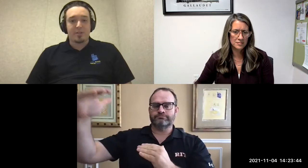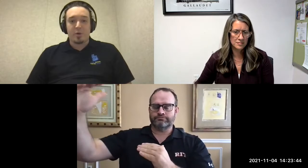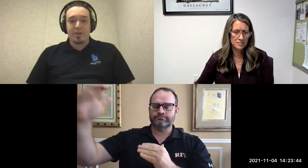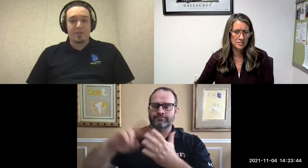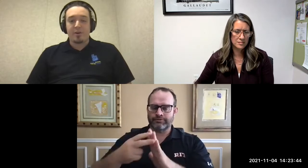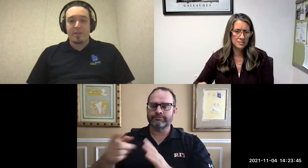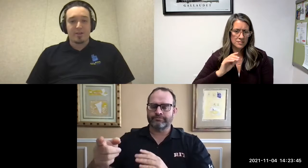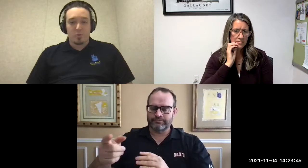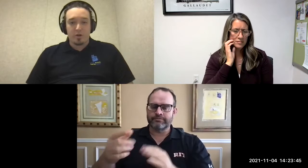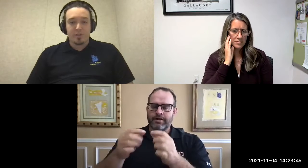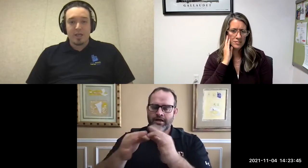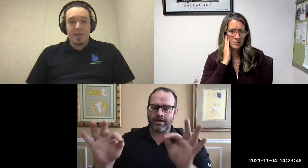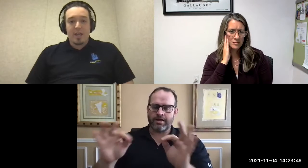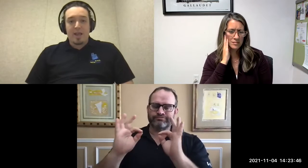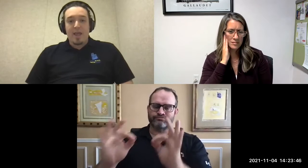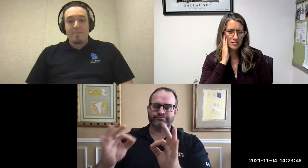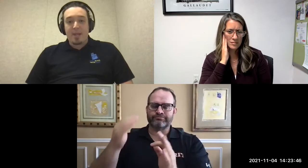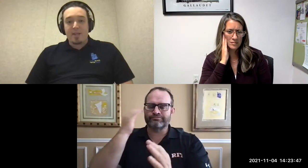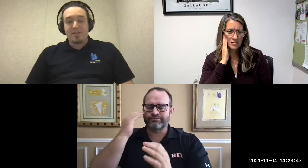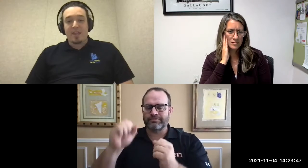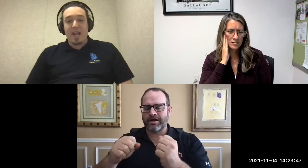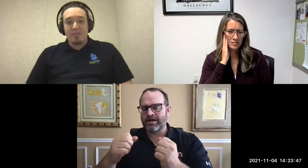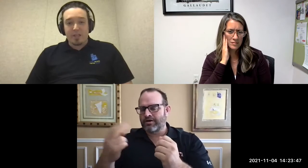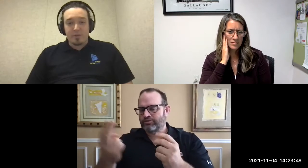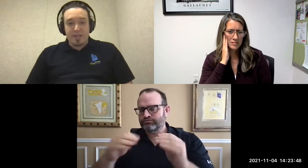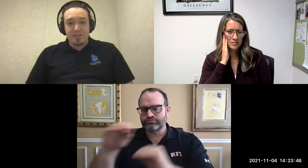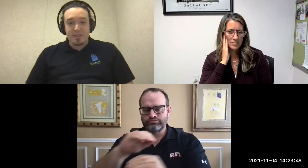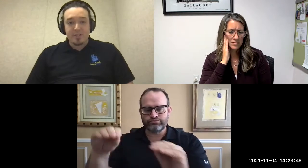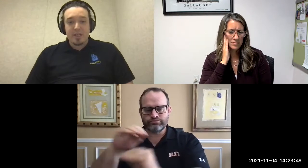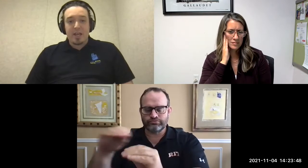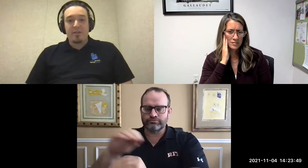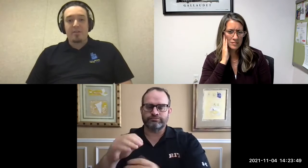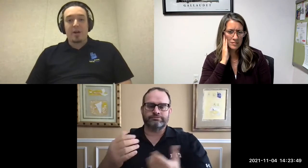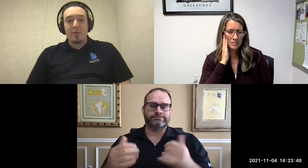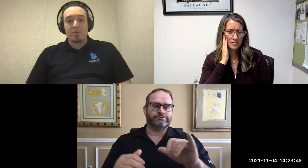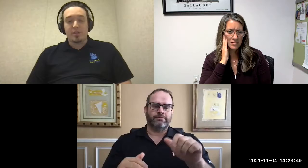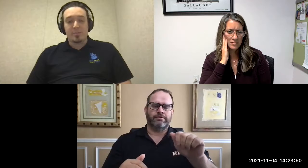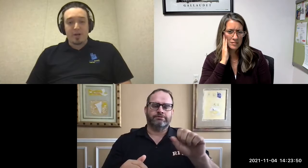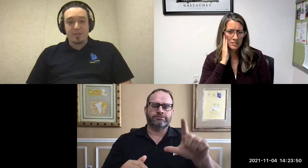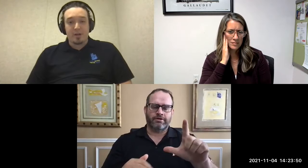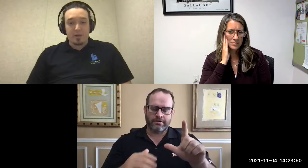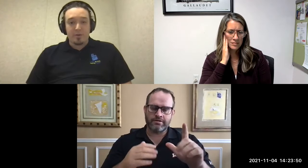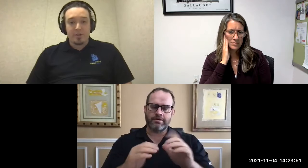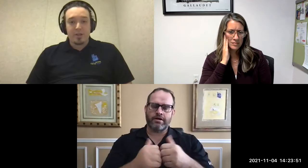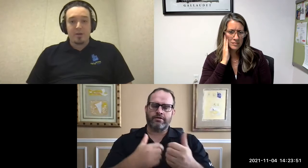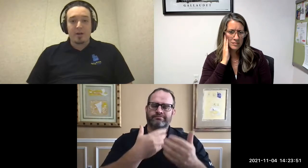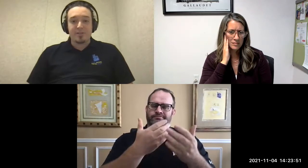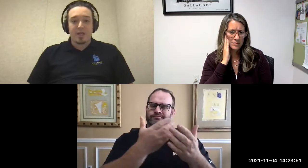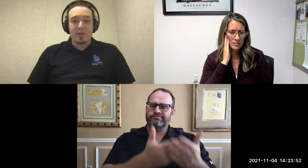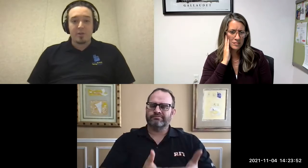10,000, 20,000, 30,000 words? And that means that they have language access and that they're able to express their language. In American Sign